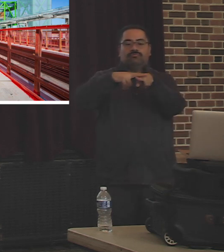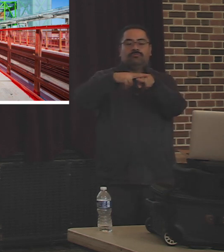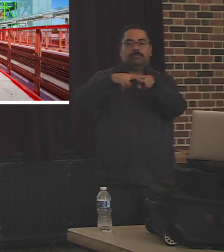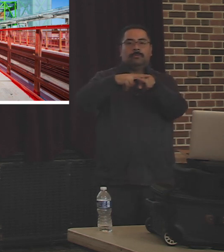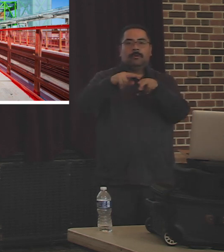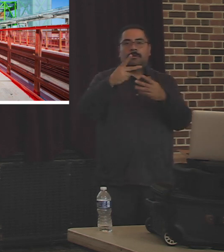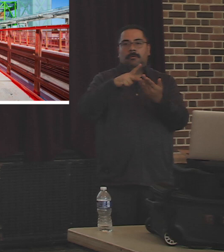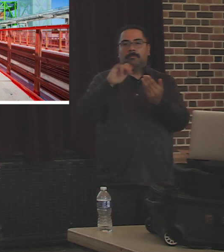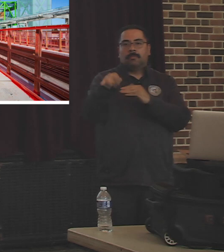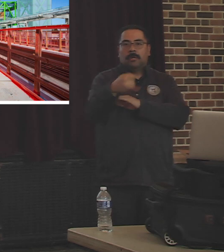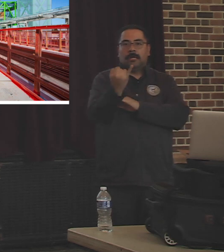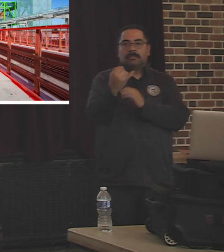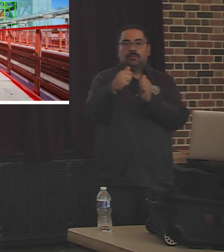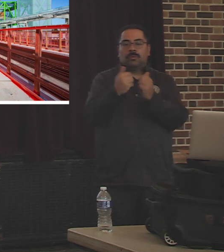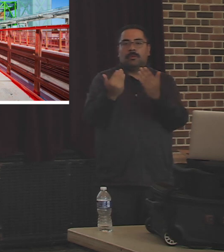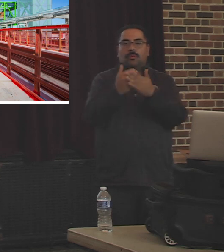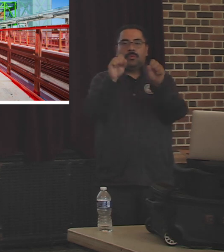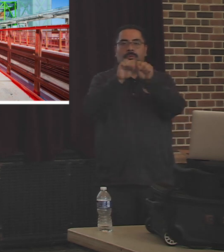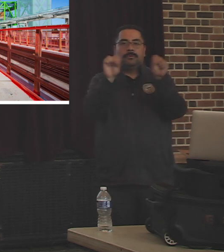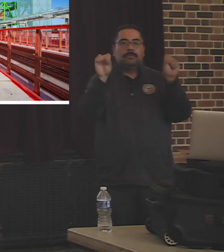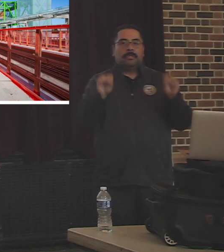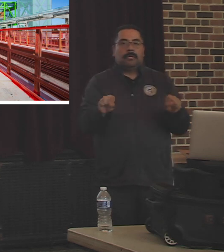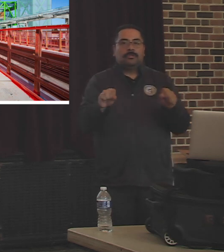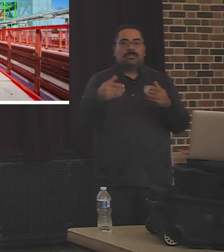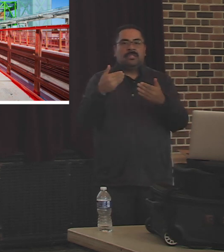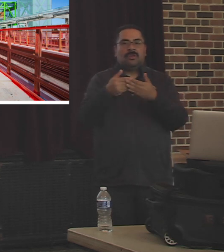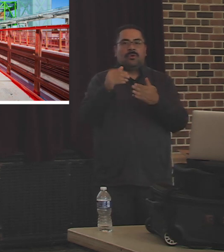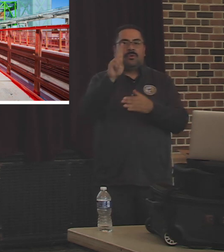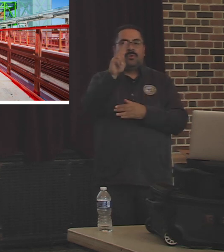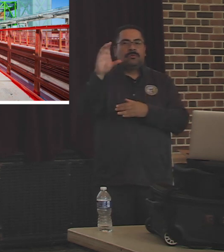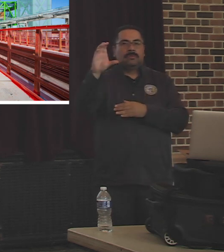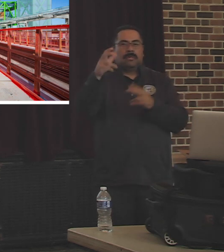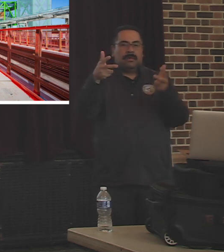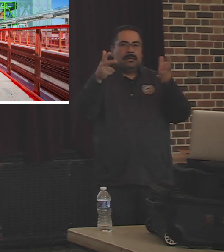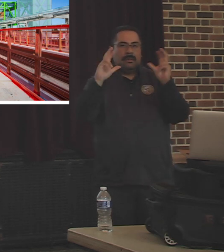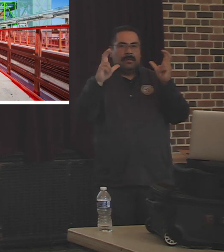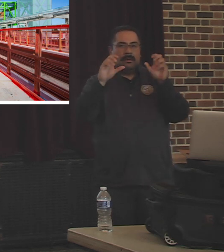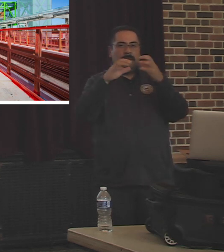transit project with a new station close to the United Center.